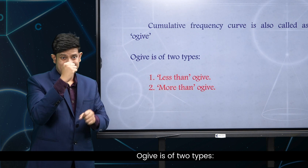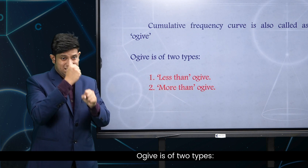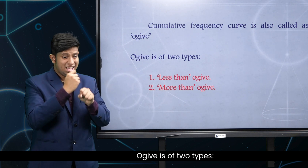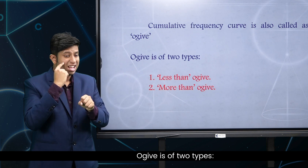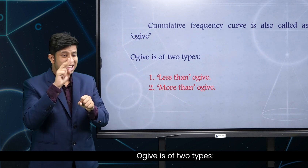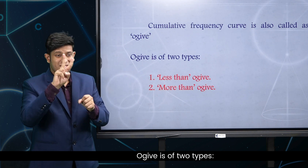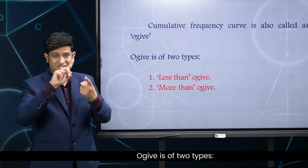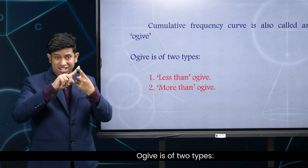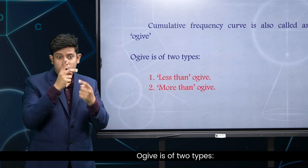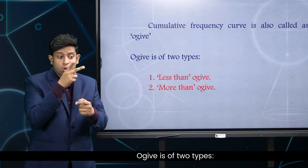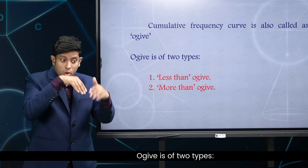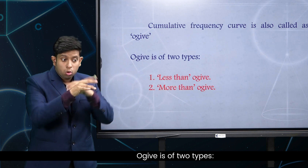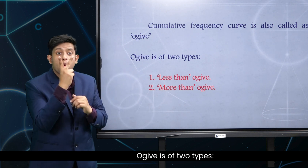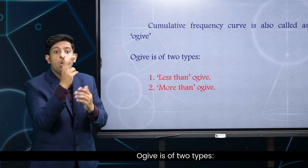Ogive is of two types: